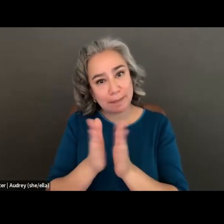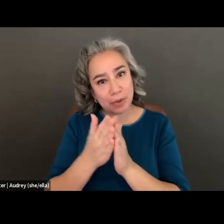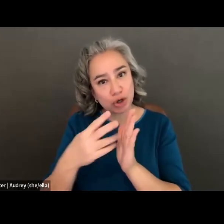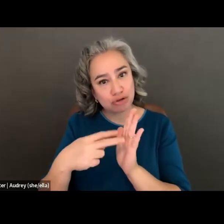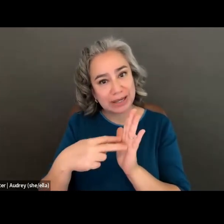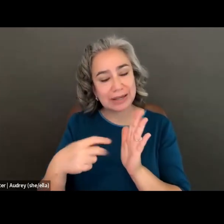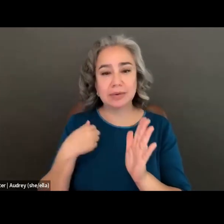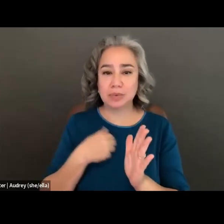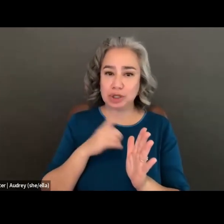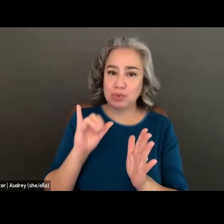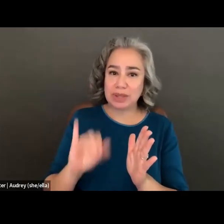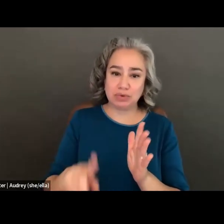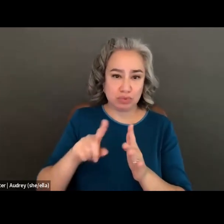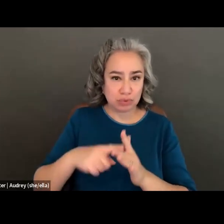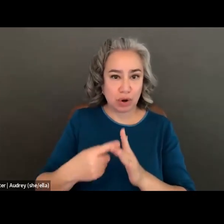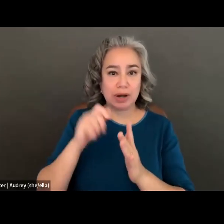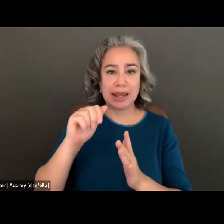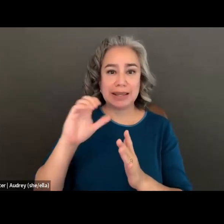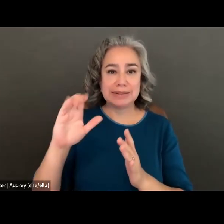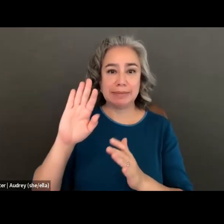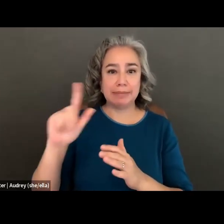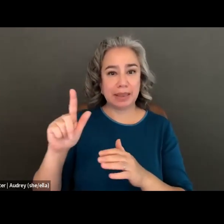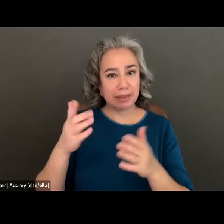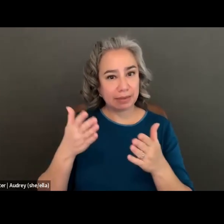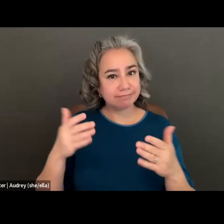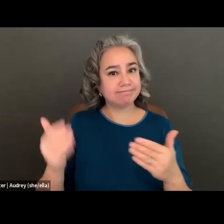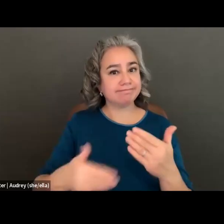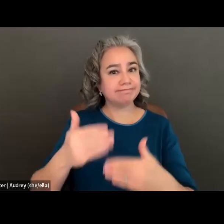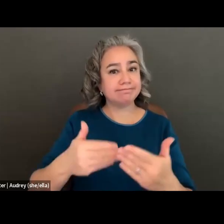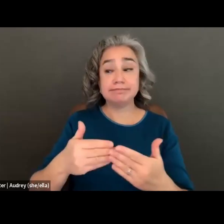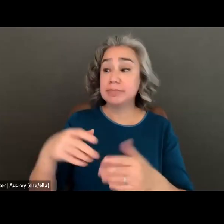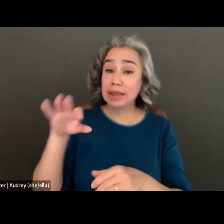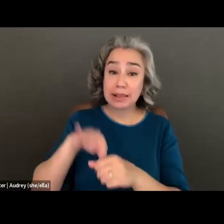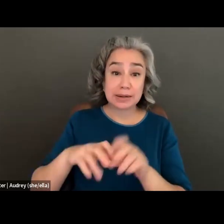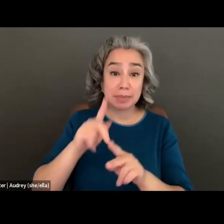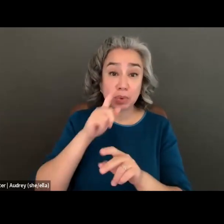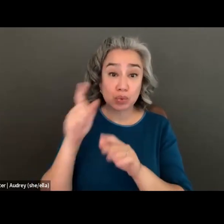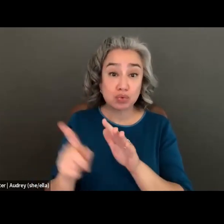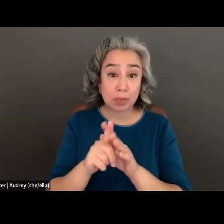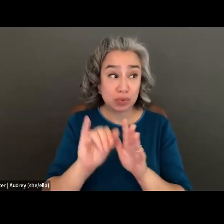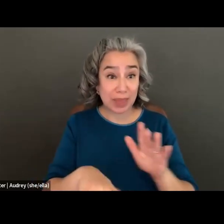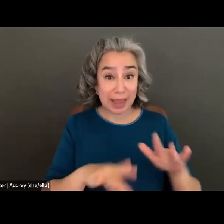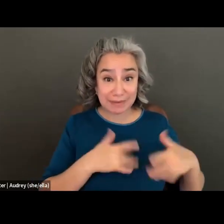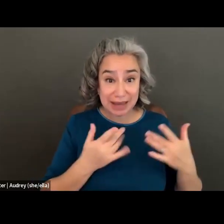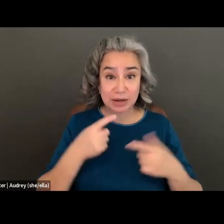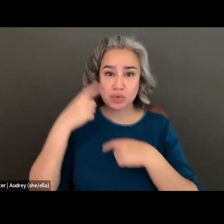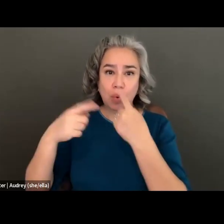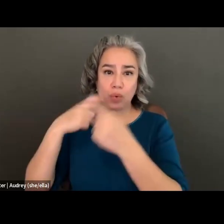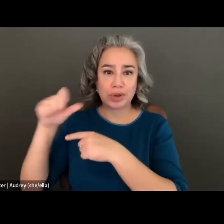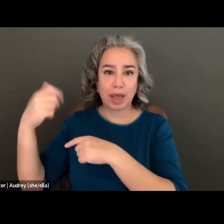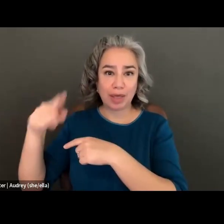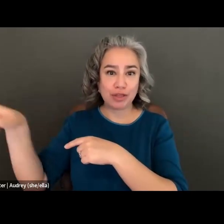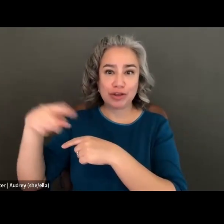we did to kick off the AAC bill effort. And the elected folks who show up to that event told other elected officials about what they